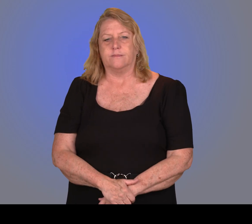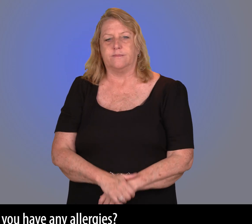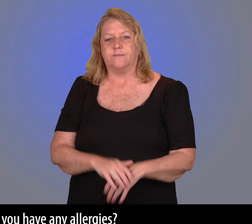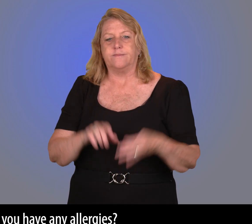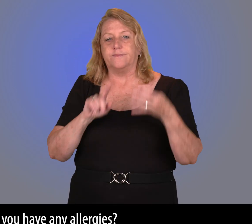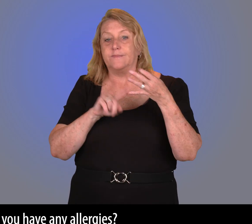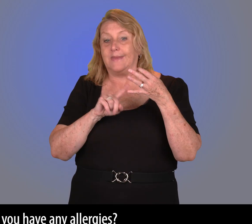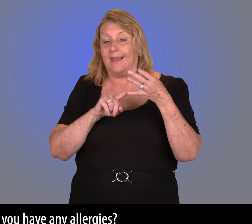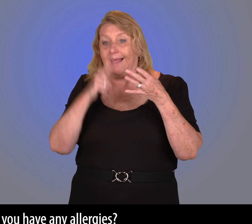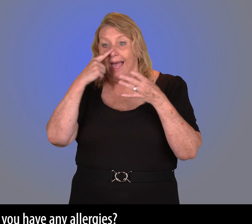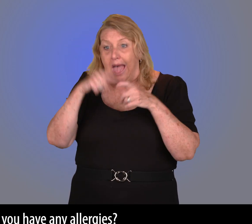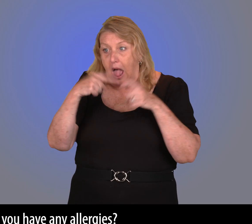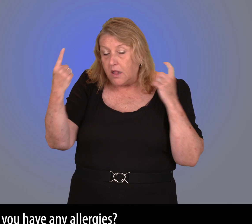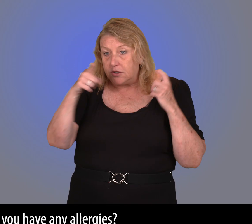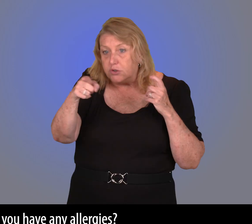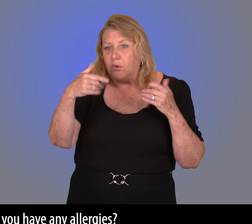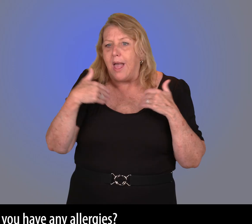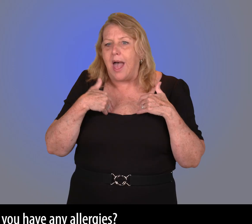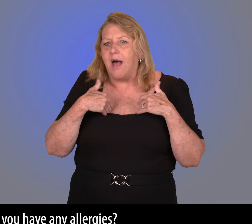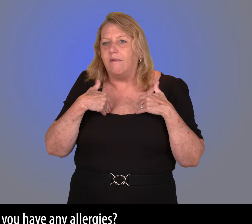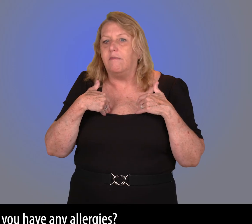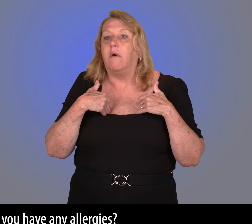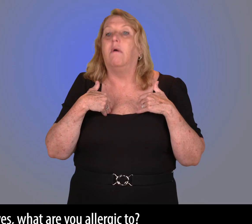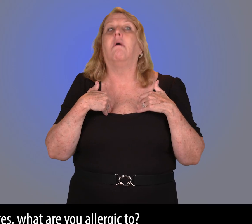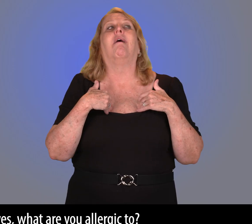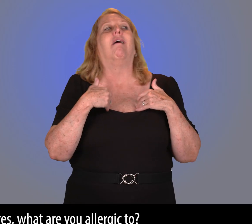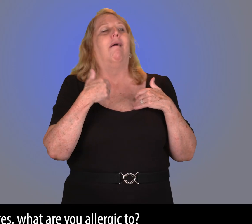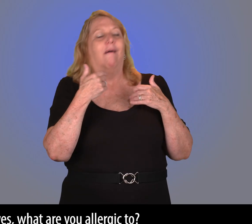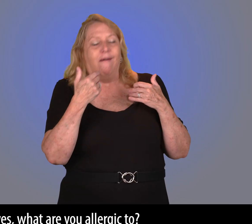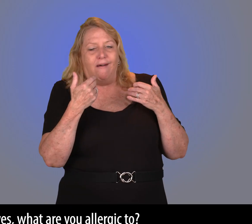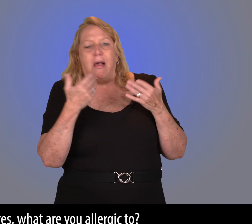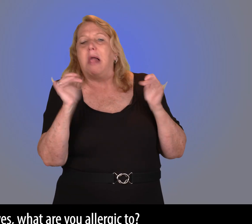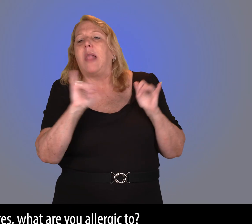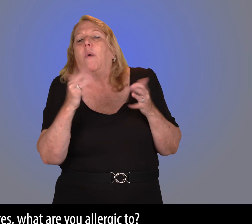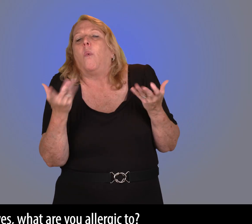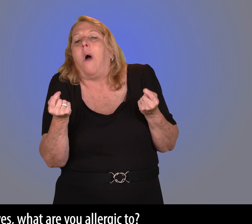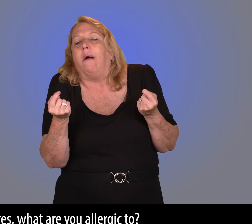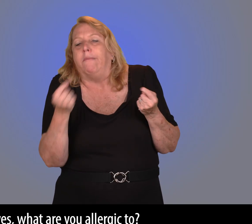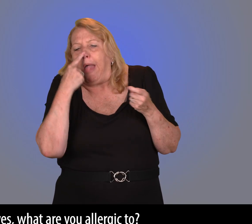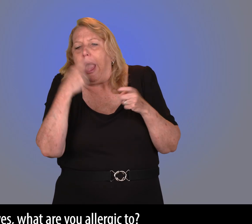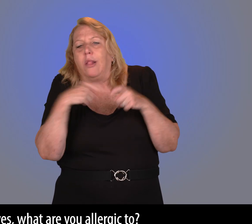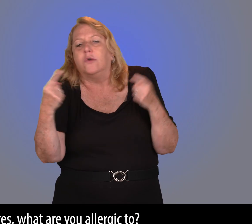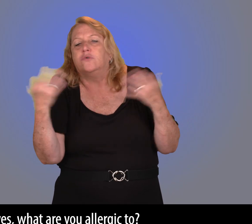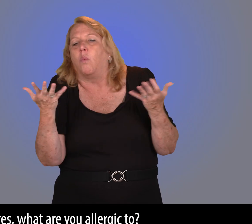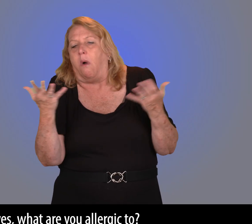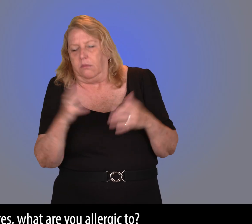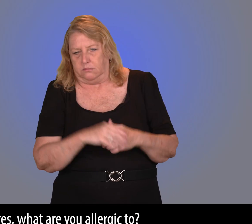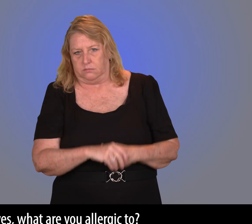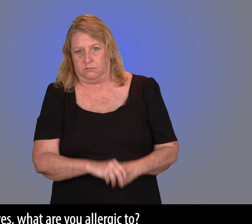Do you have any allergies? And if yes, what are you allergic to?